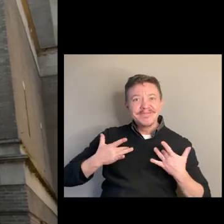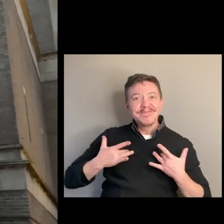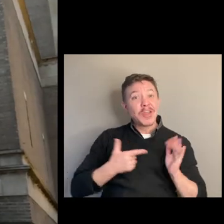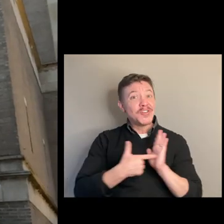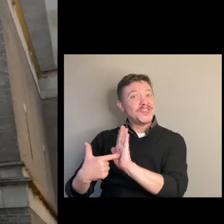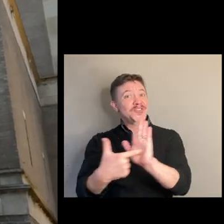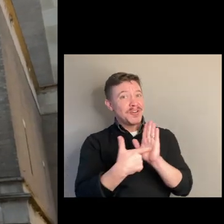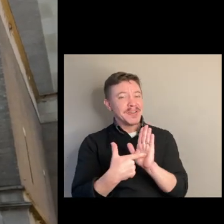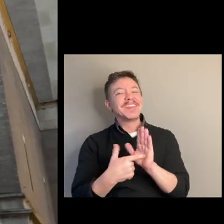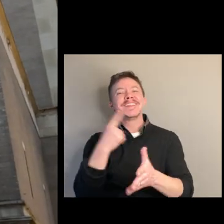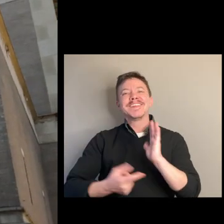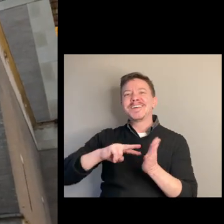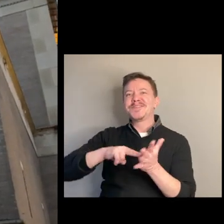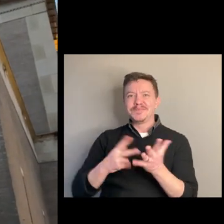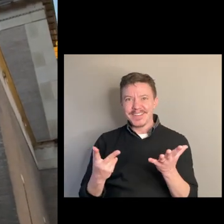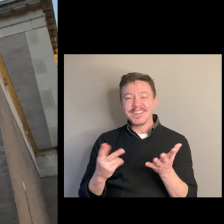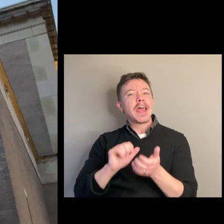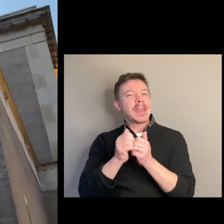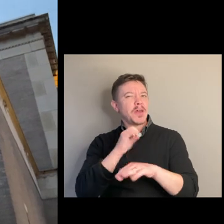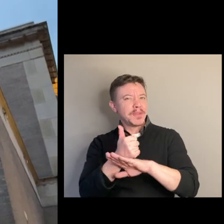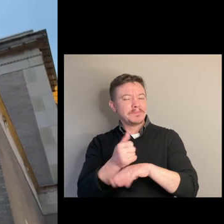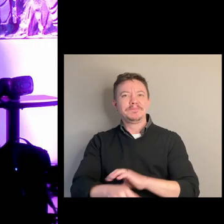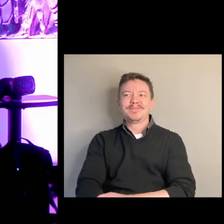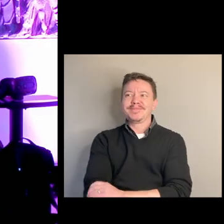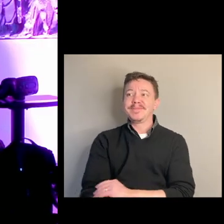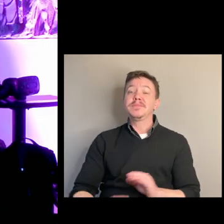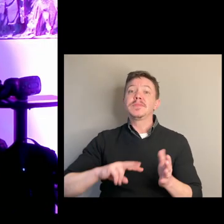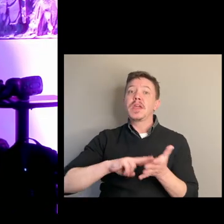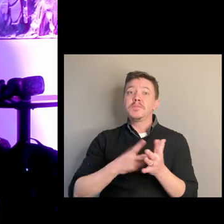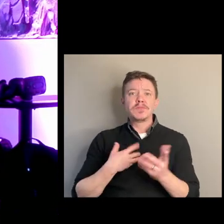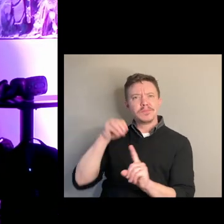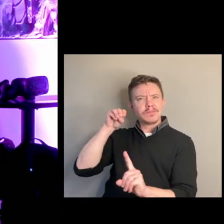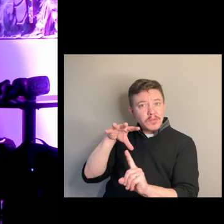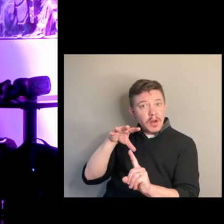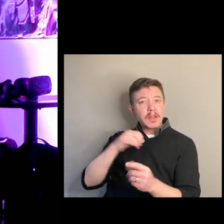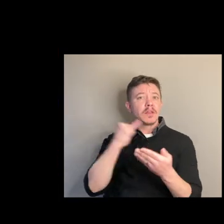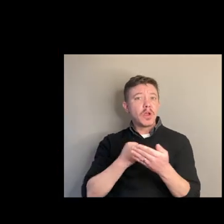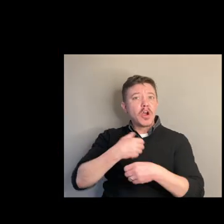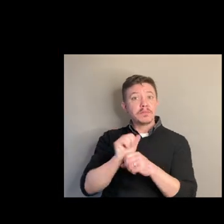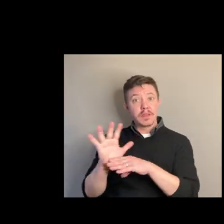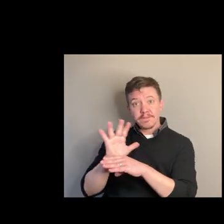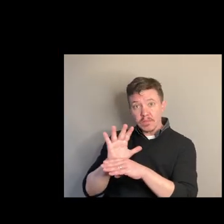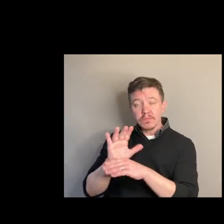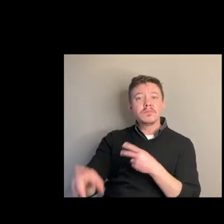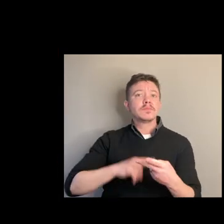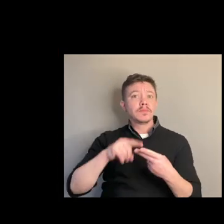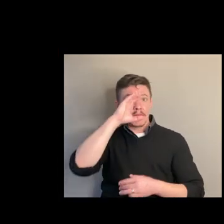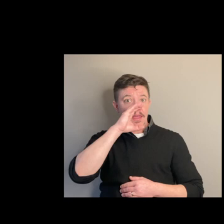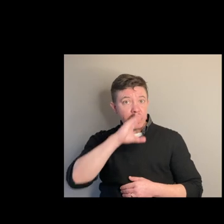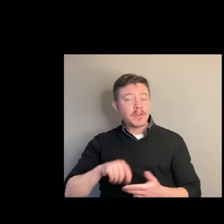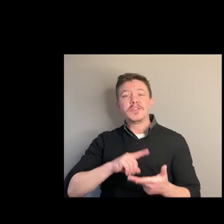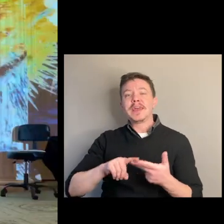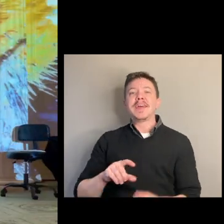pleased to be showing, and not just telling you all, about what it means in its many forms. It means shining a spotlight on the art of